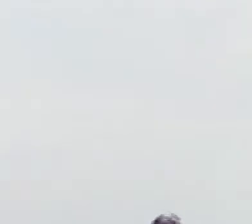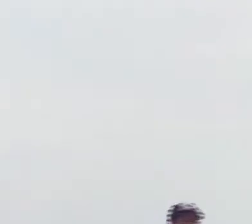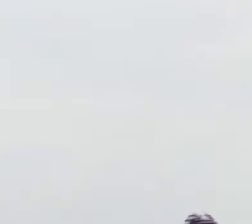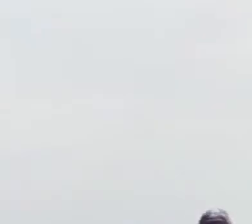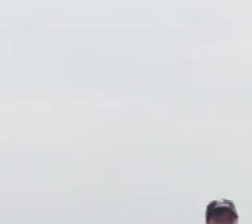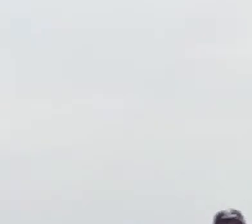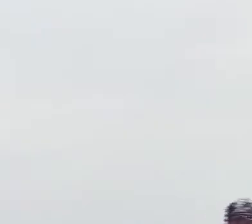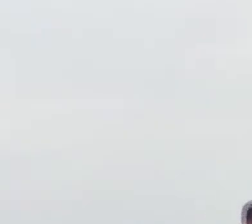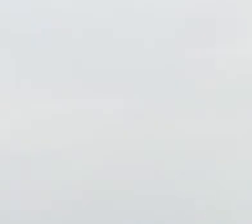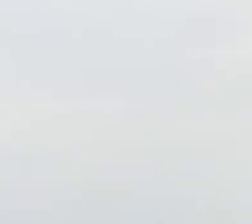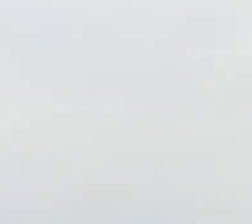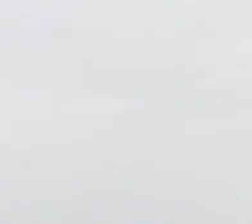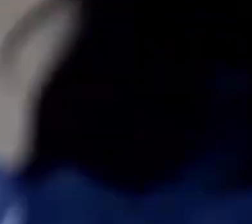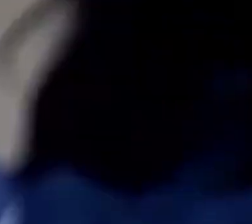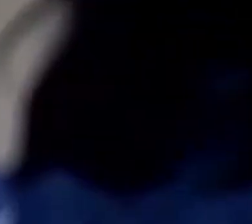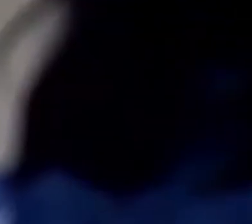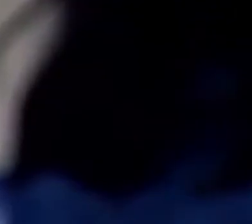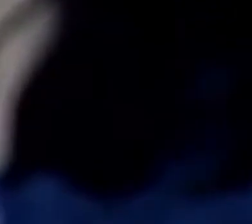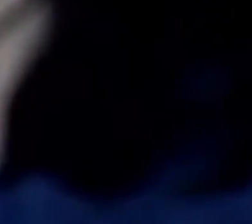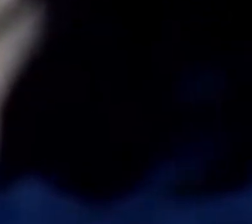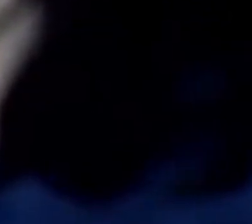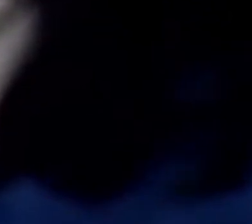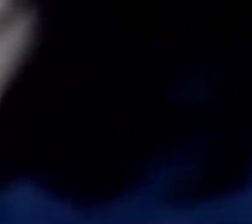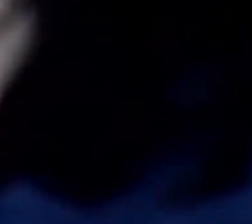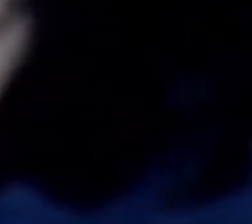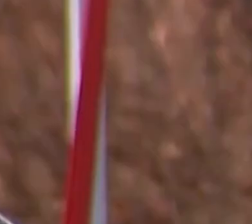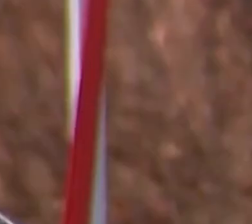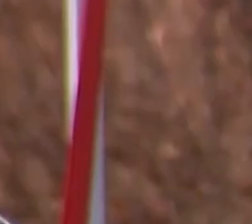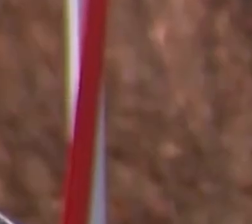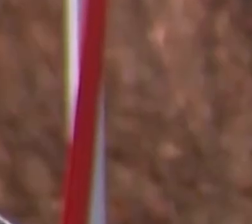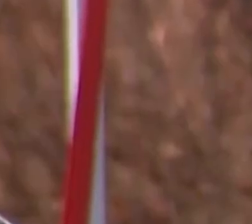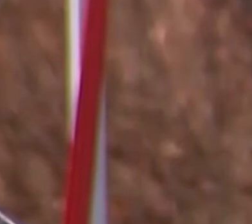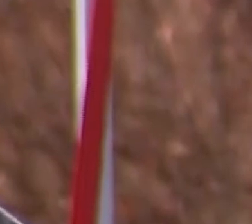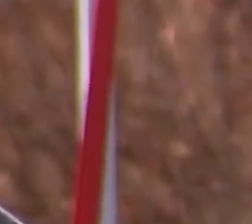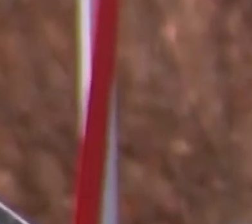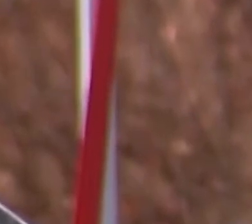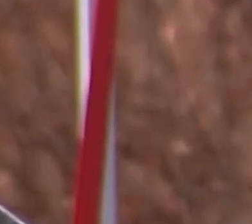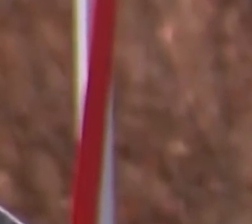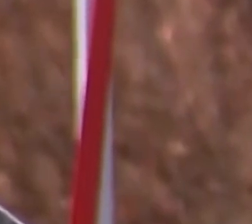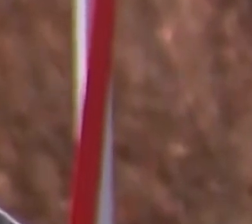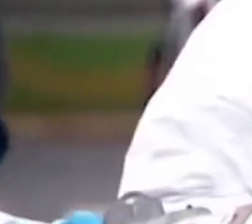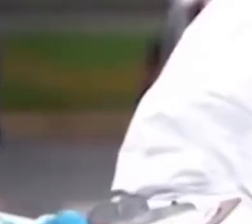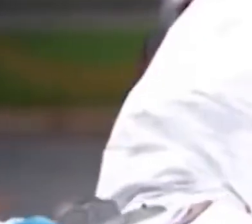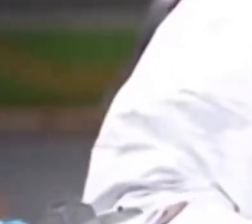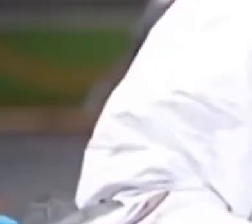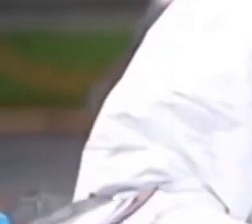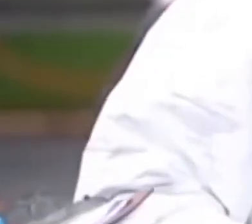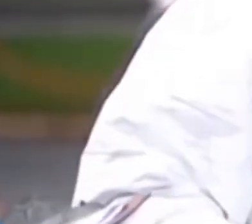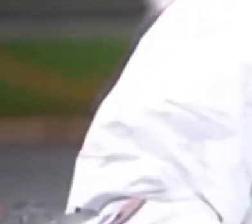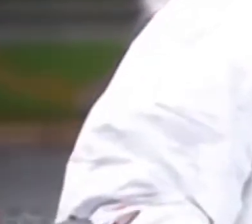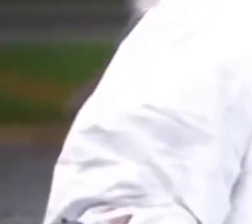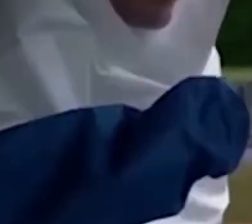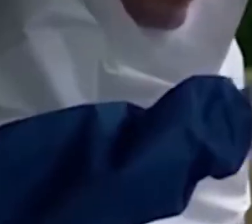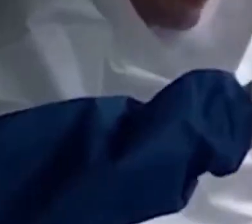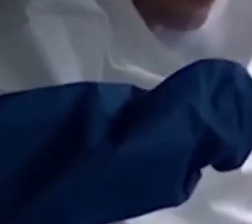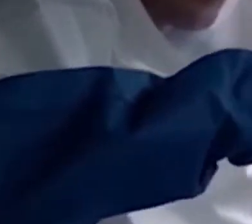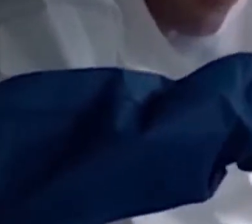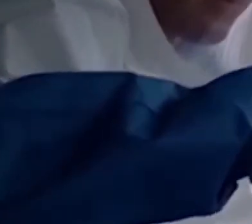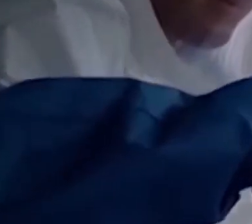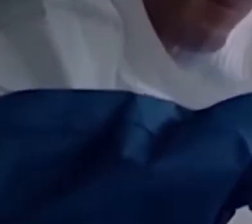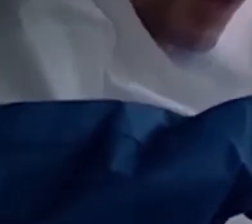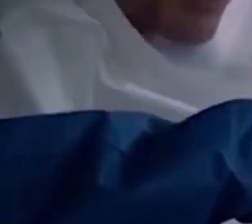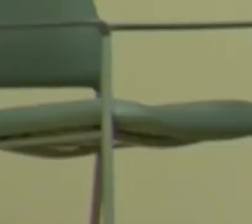expected to give a COVID-19 briefing shortly, and we will carry that news conference for you live